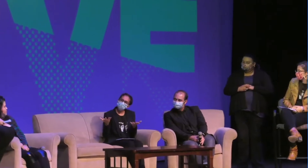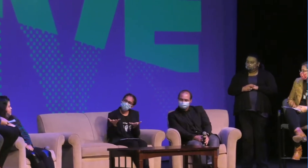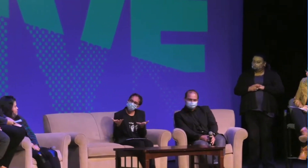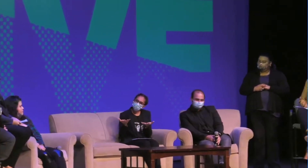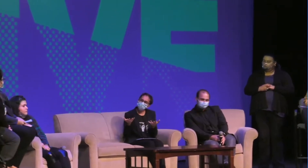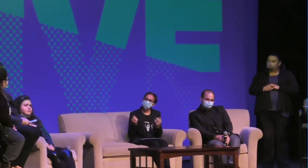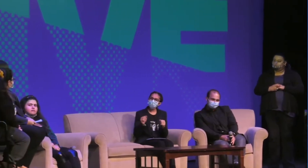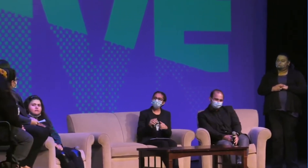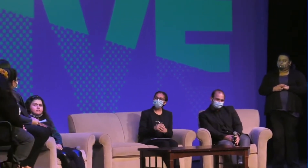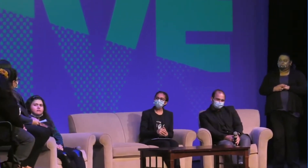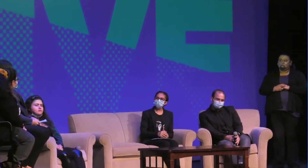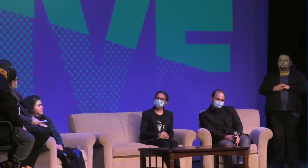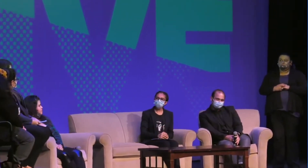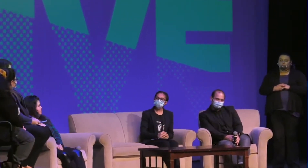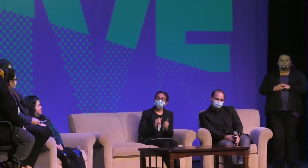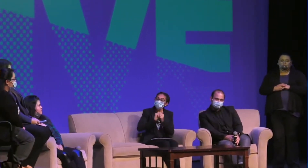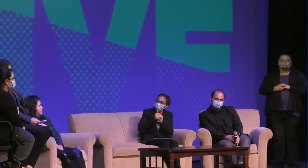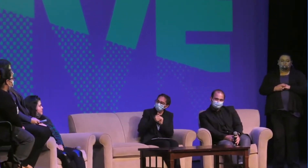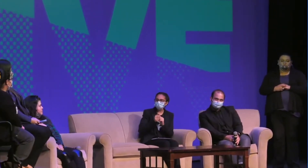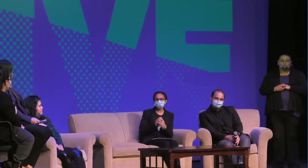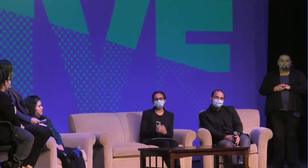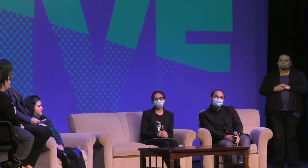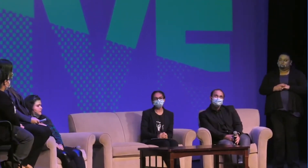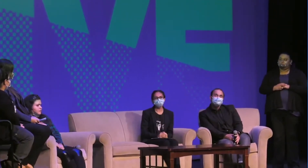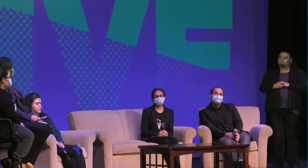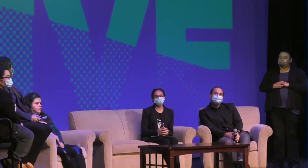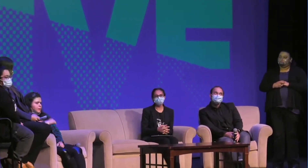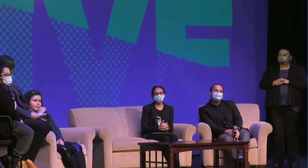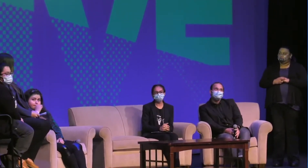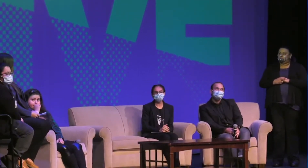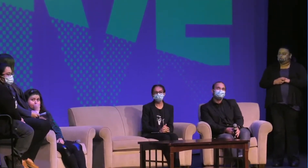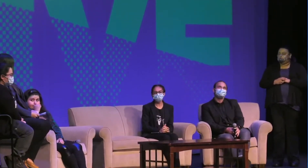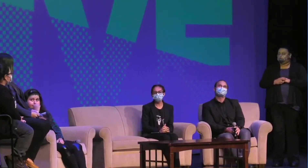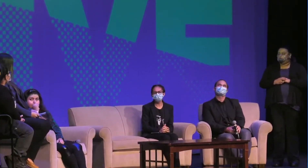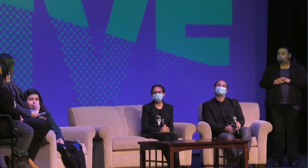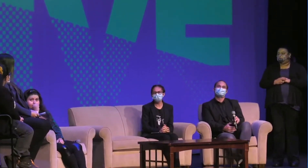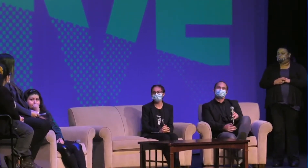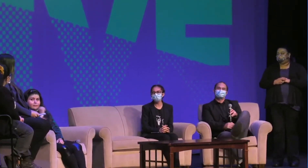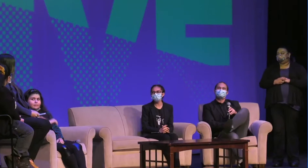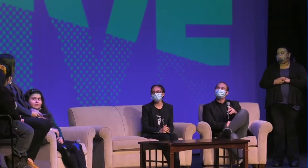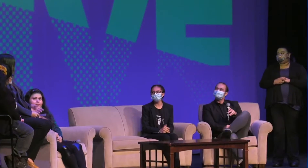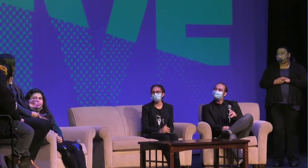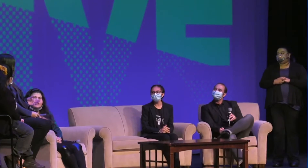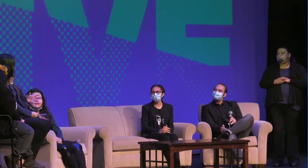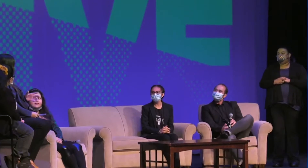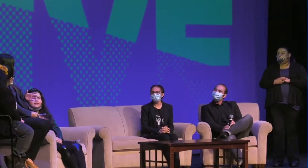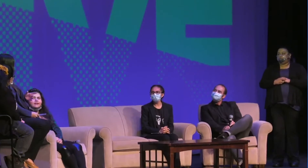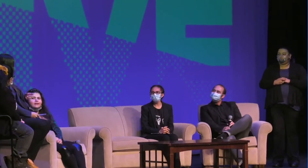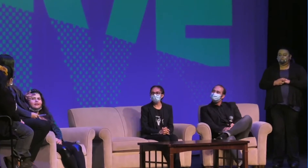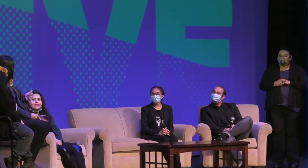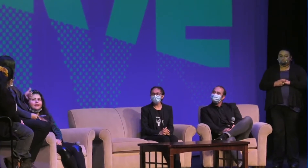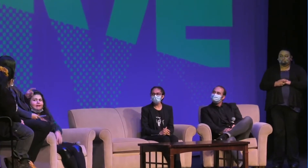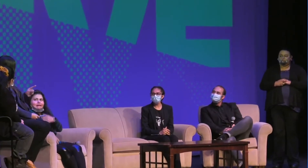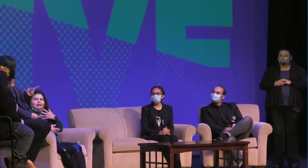Can you say if Ruben's experiences are similar to your own, or how are they different?